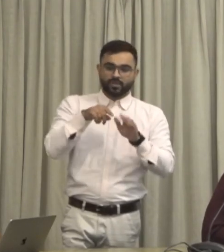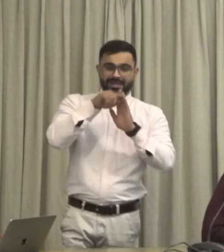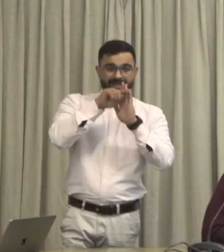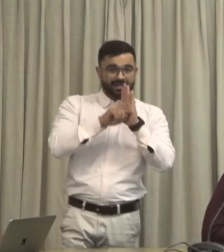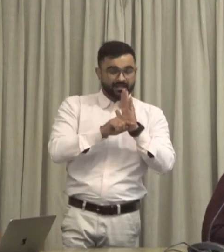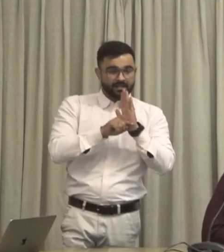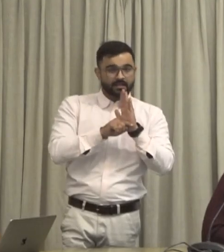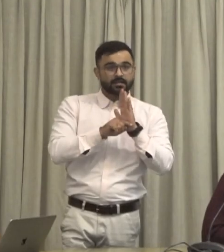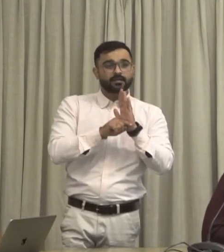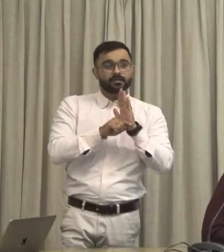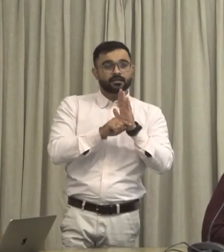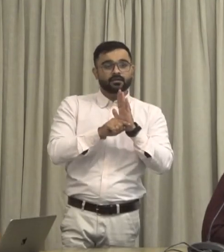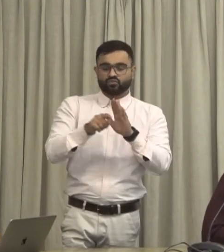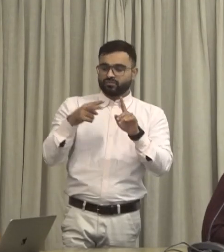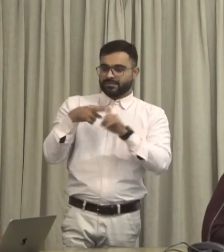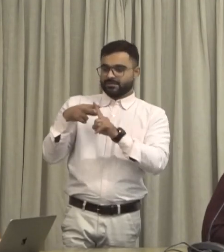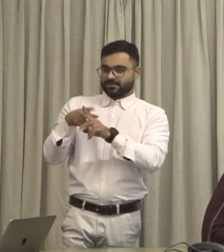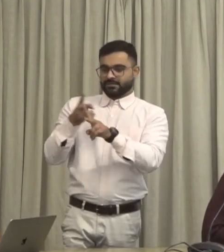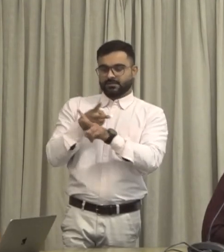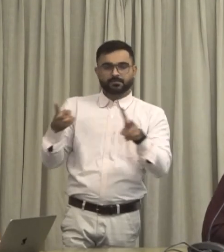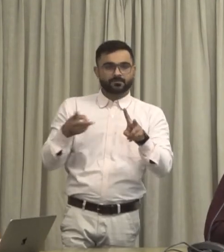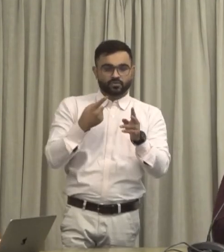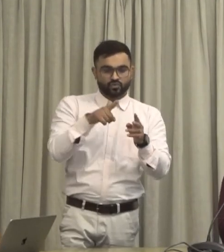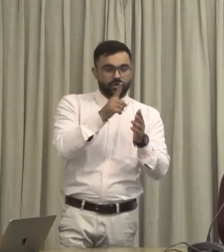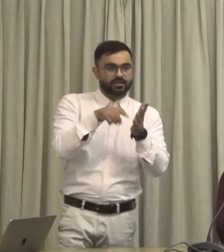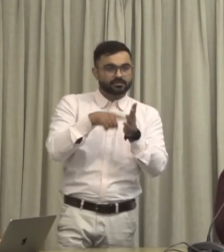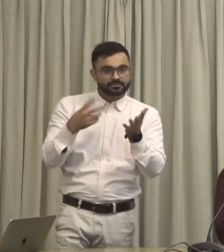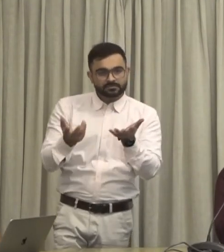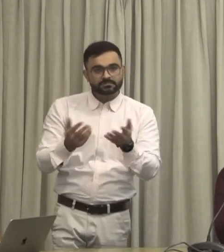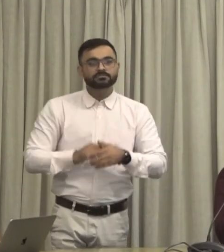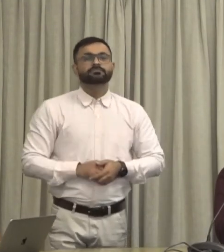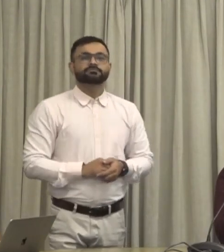of these interventions, the right and wrong